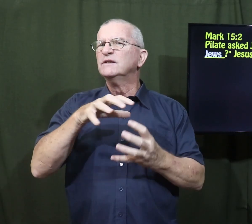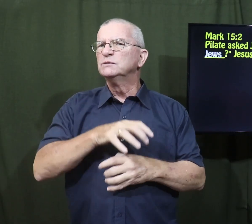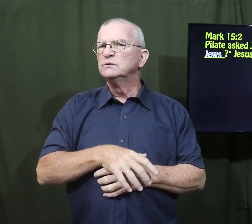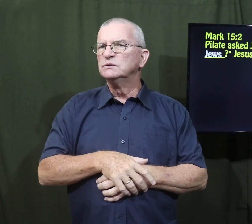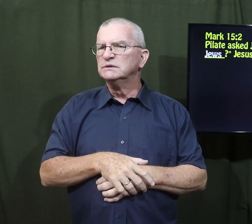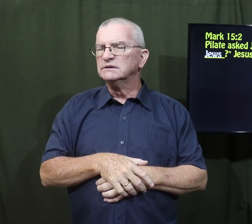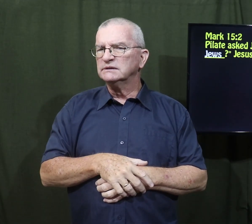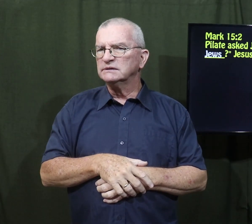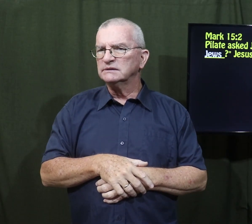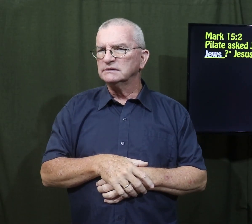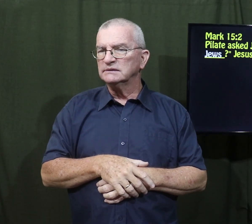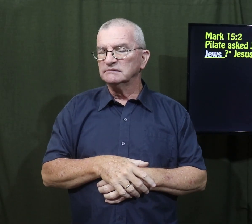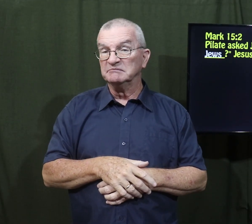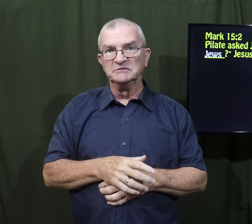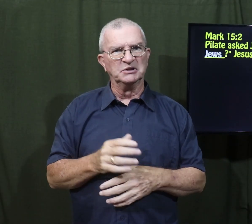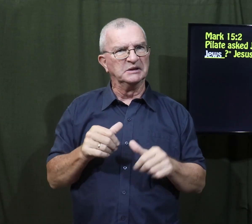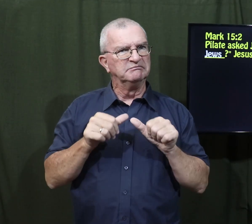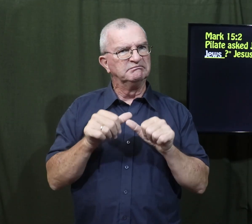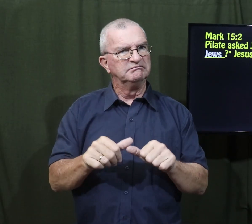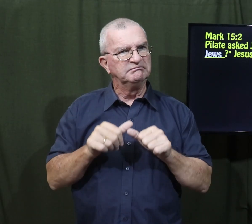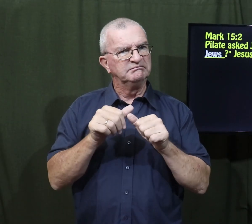So Pilate was a little confused about Jesus.